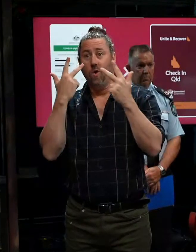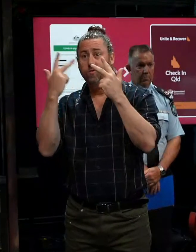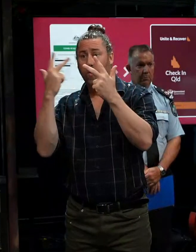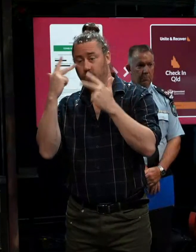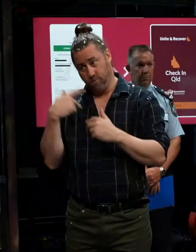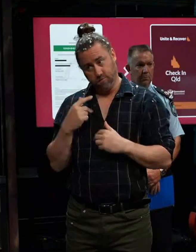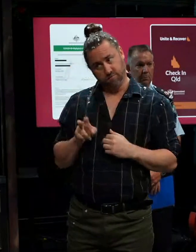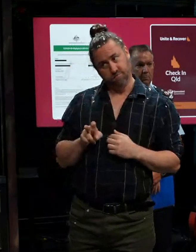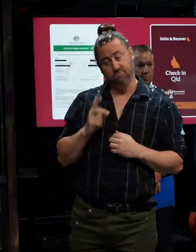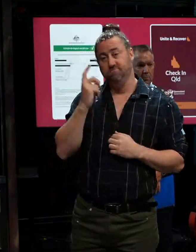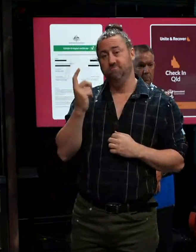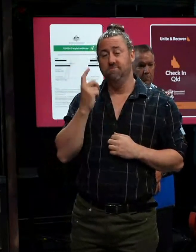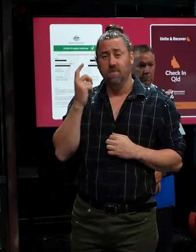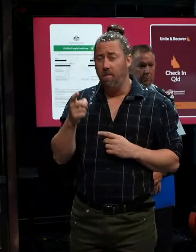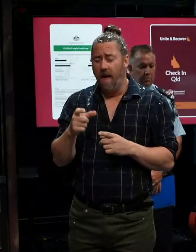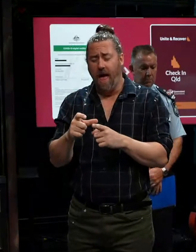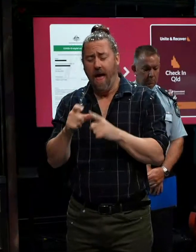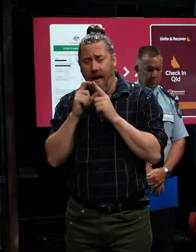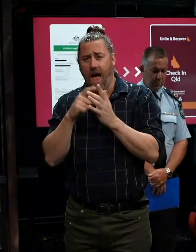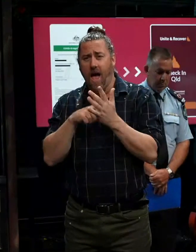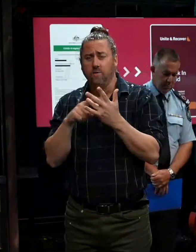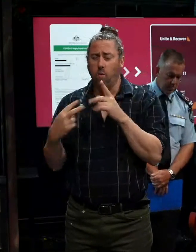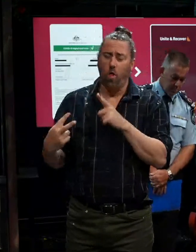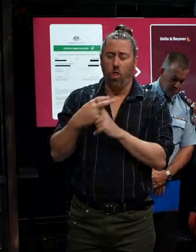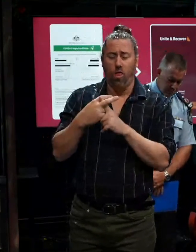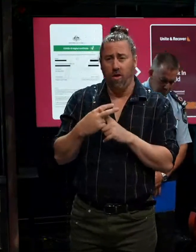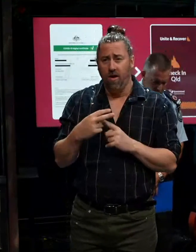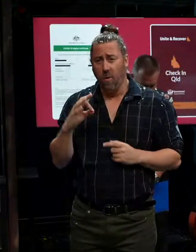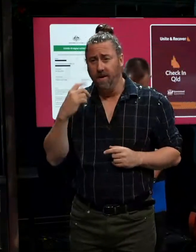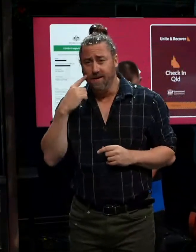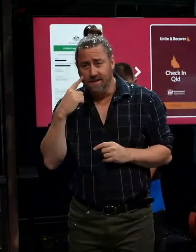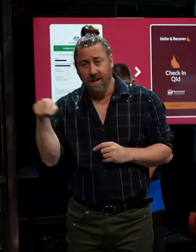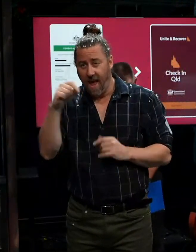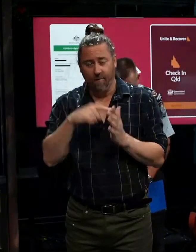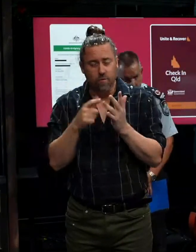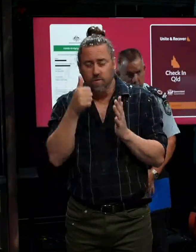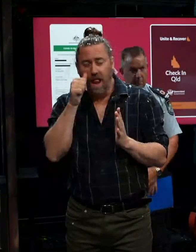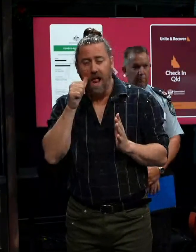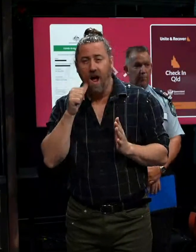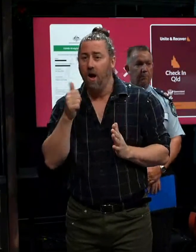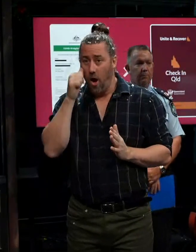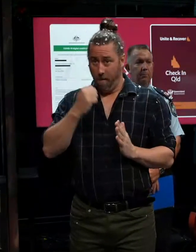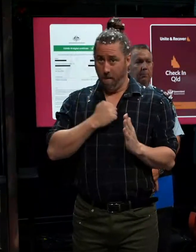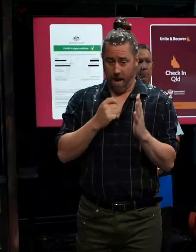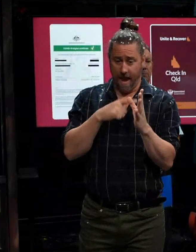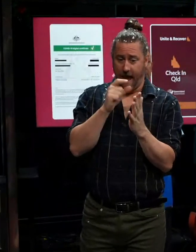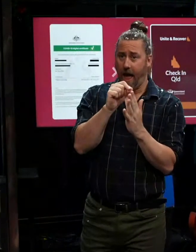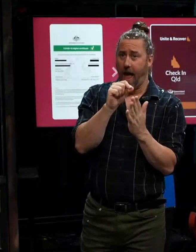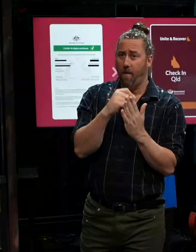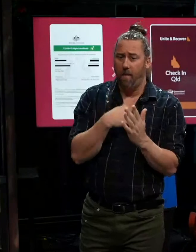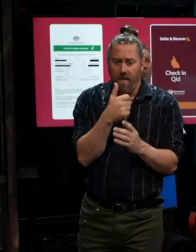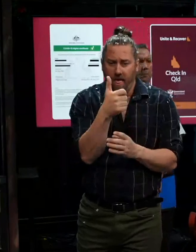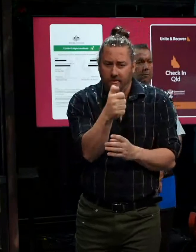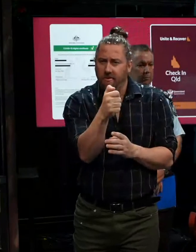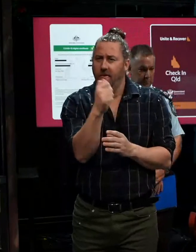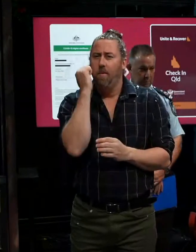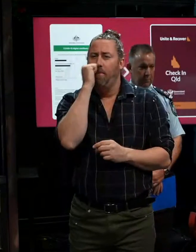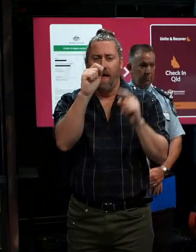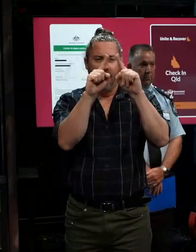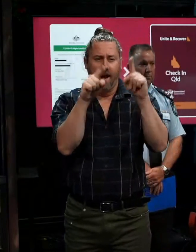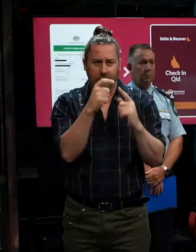be incredibly difficult to do that. As I said, it's very clear on your own app when you check in and that when you've been